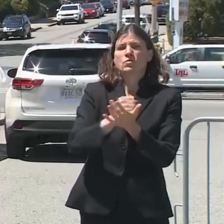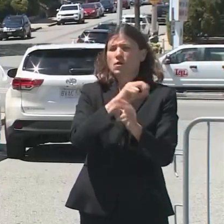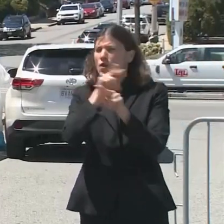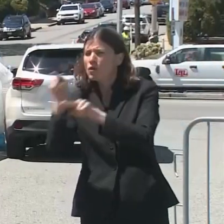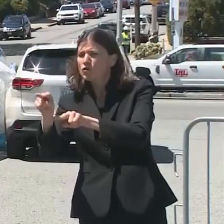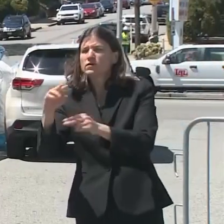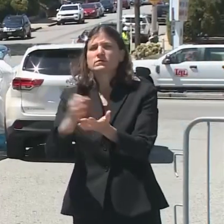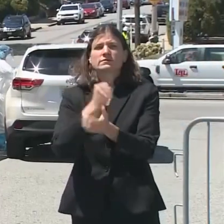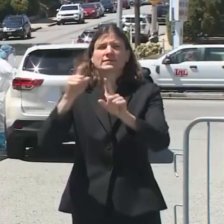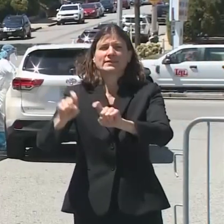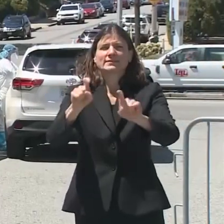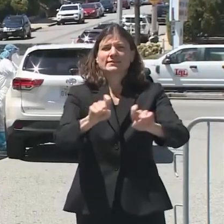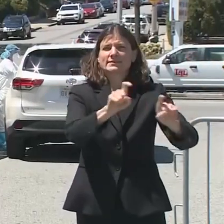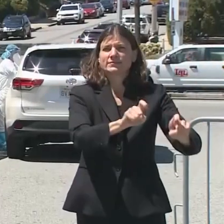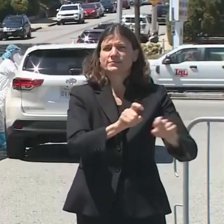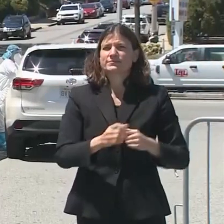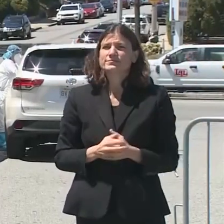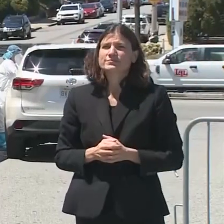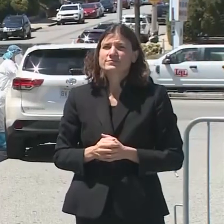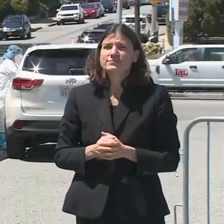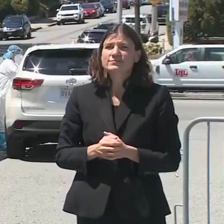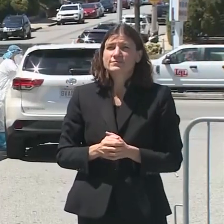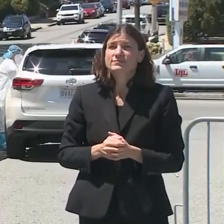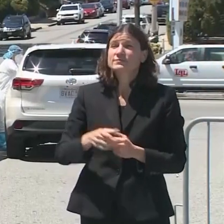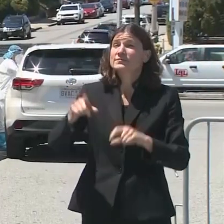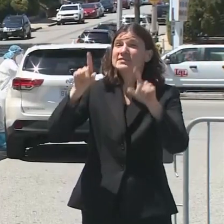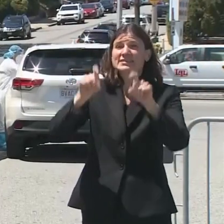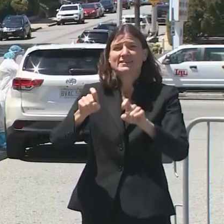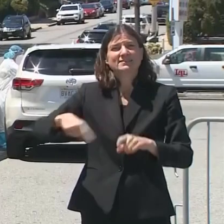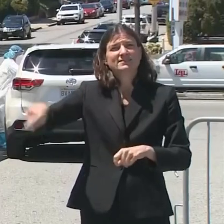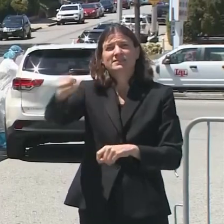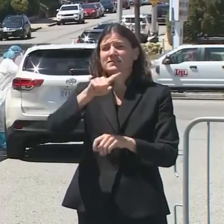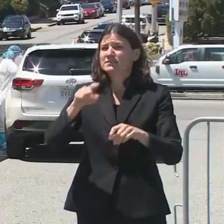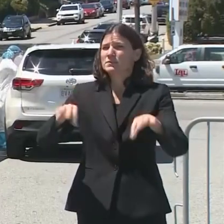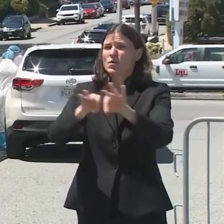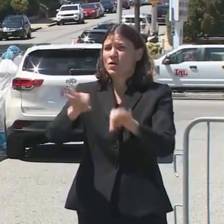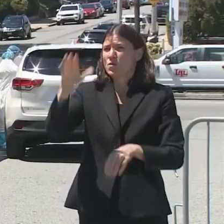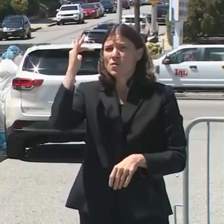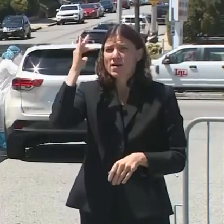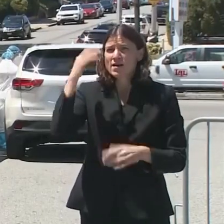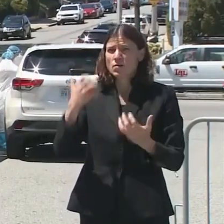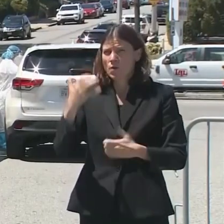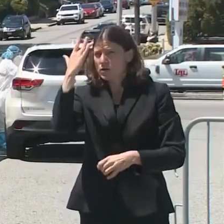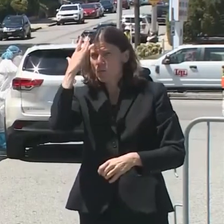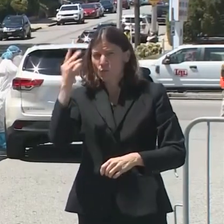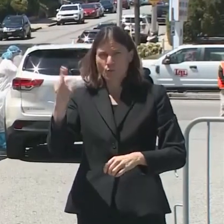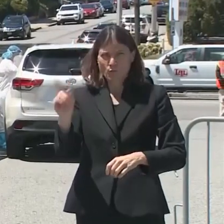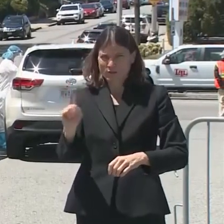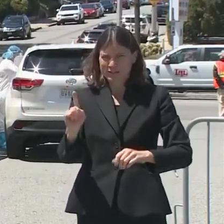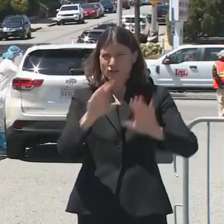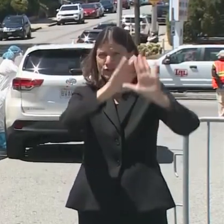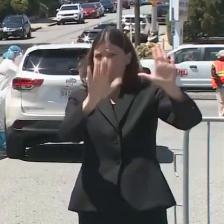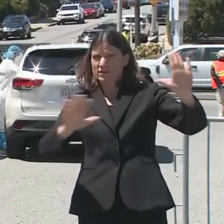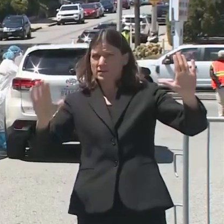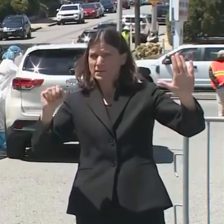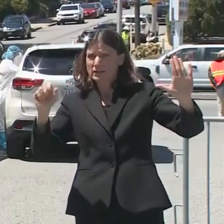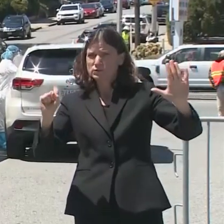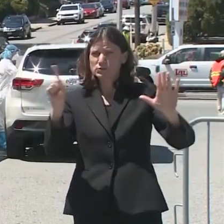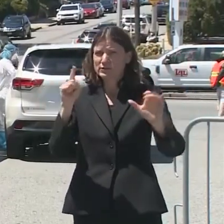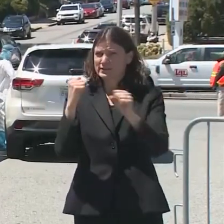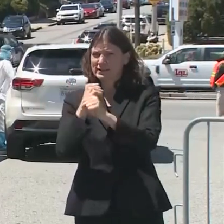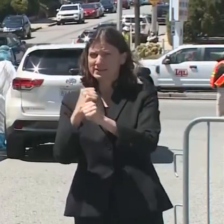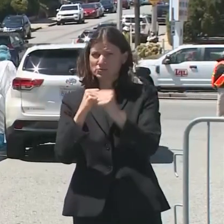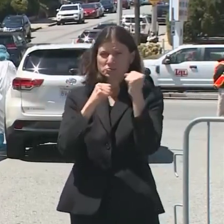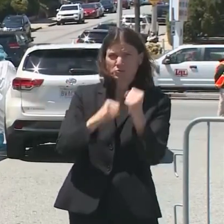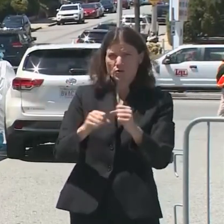the infections are, but it will also help us help people isolate, participate in the tracing program, and return to their normal lives